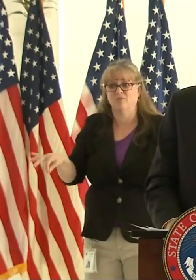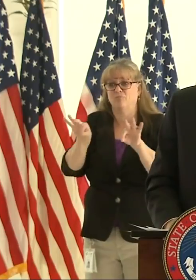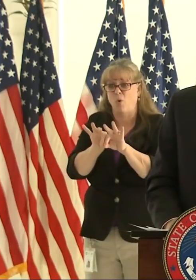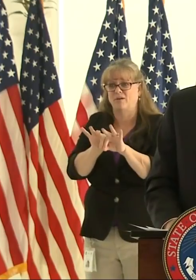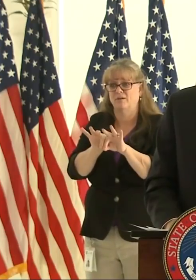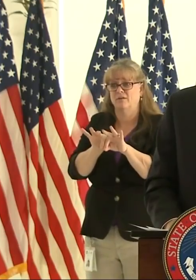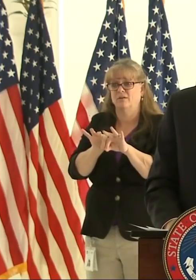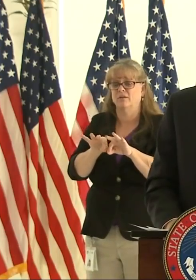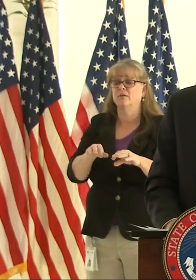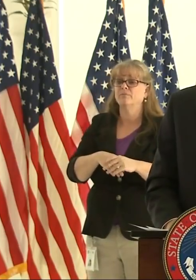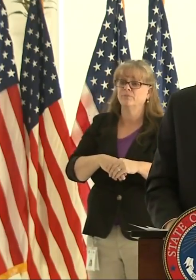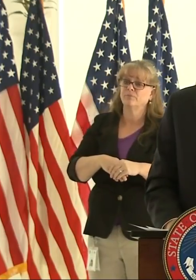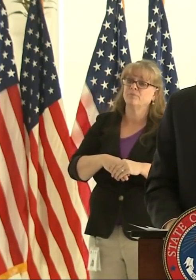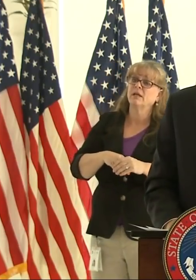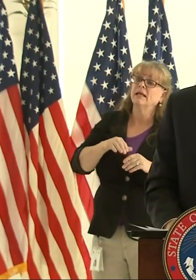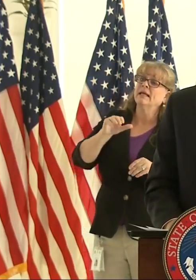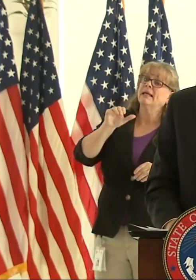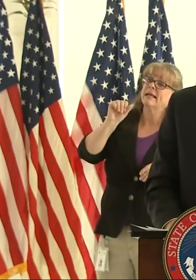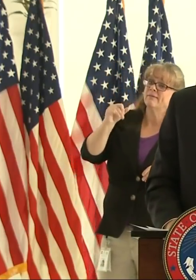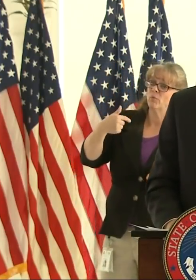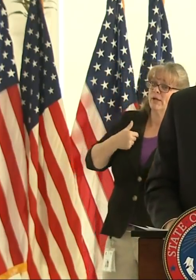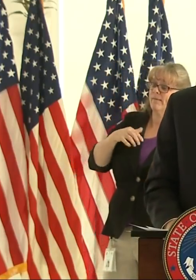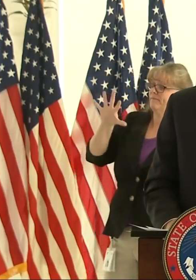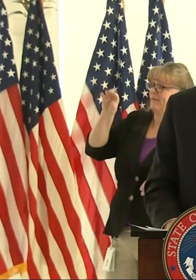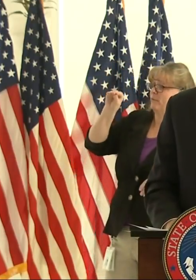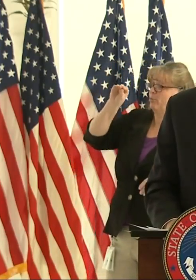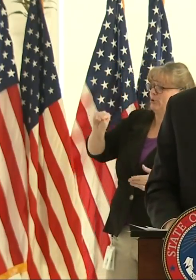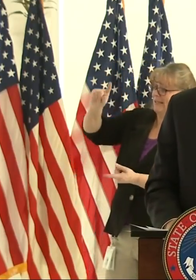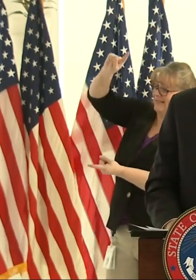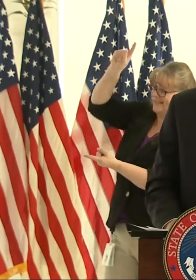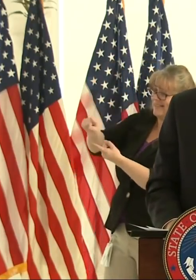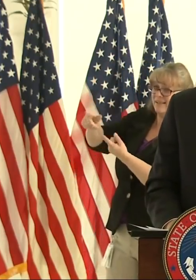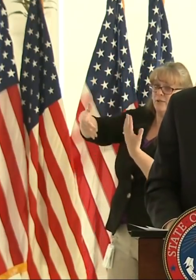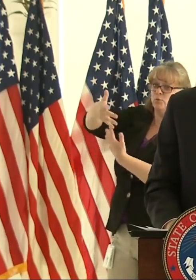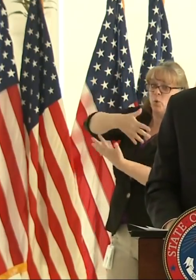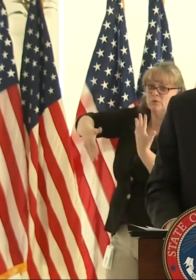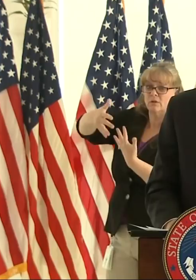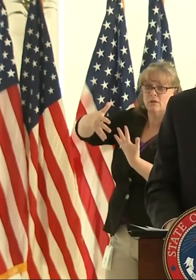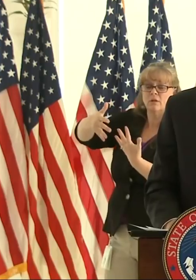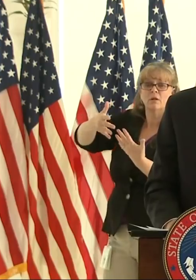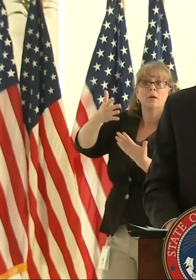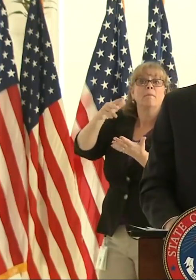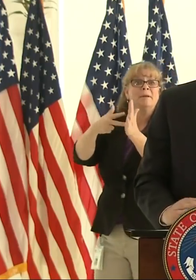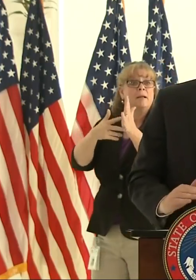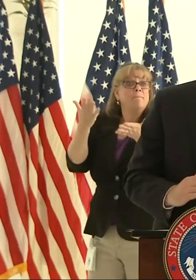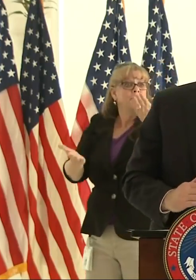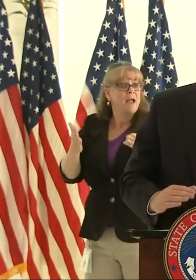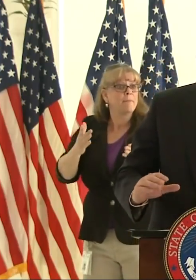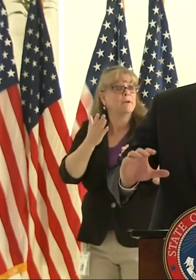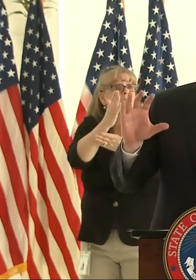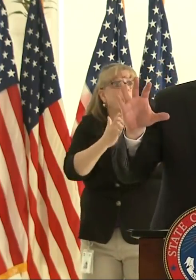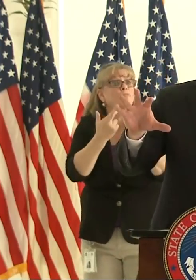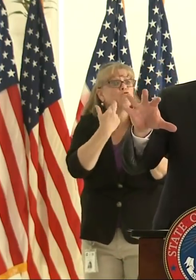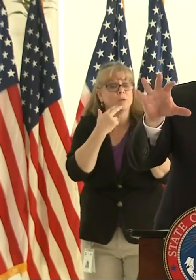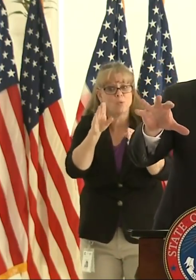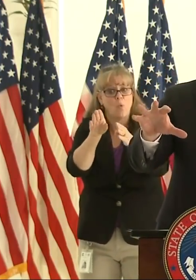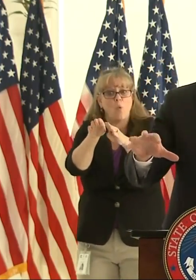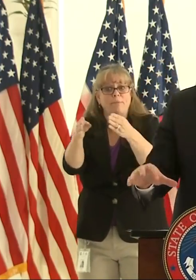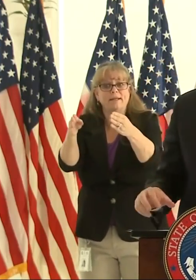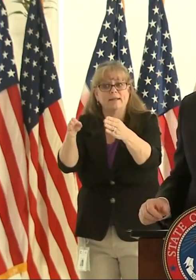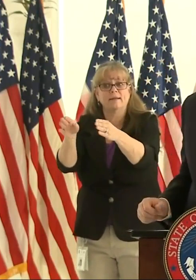that, boom, restaurants were open May 1st, right? If there was so, I mean, it makes a big difference in livelihood and economy. But that's